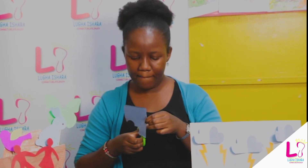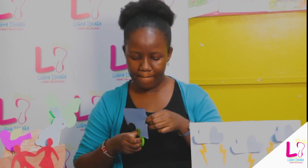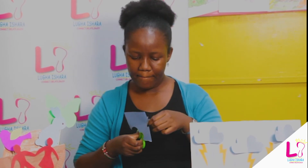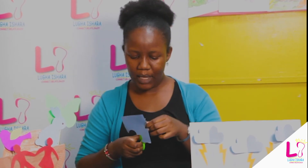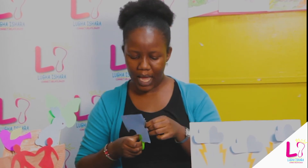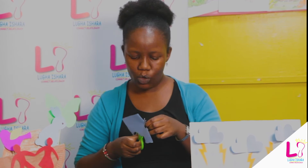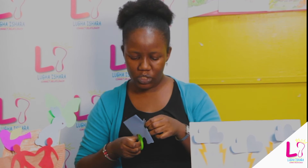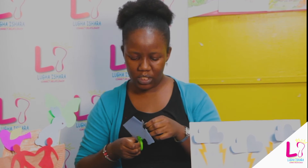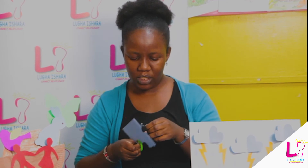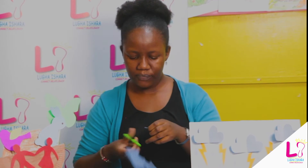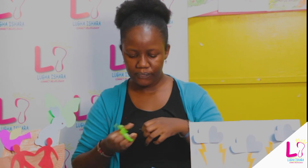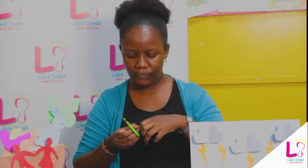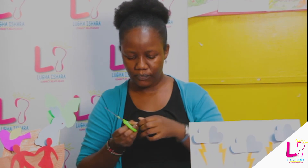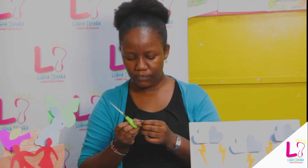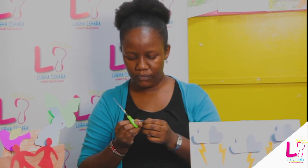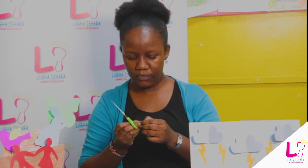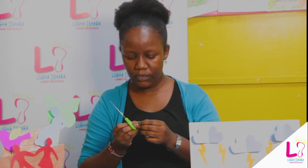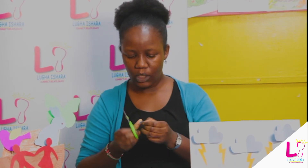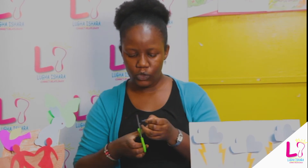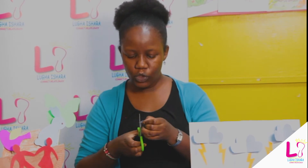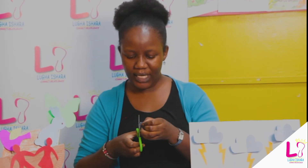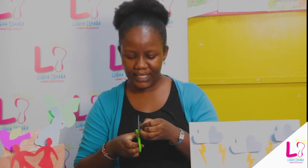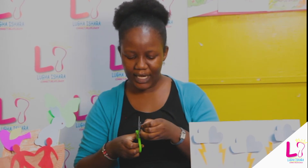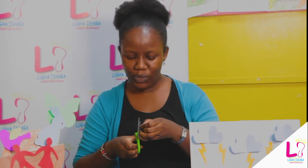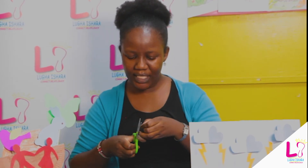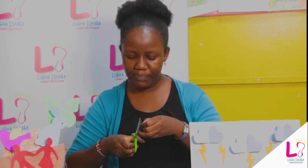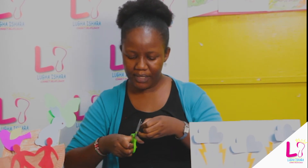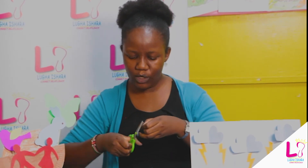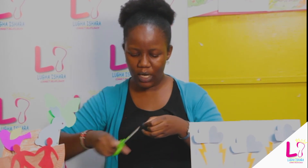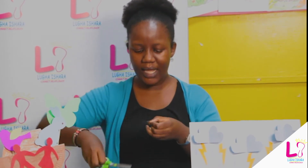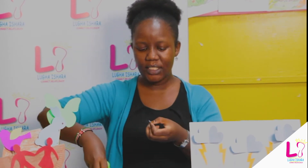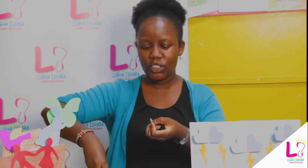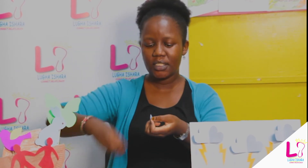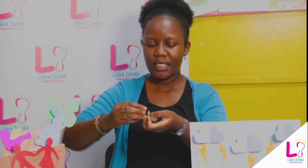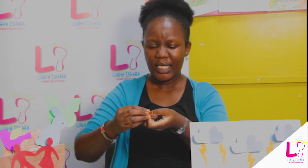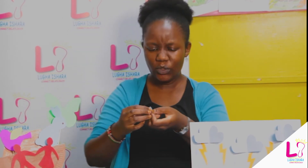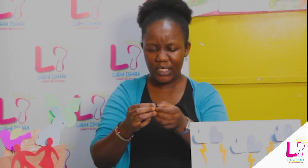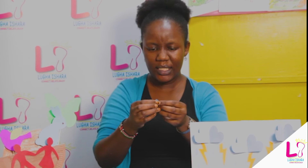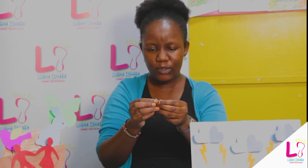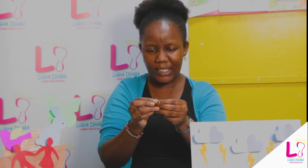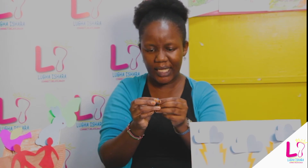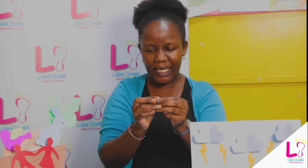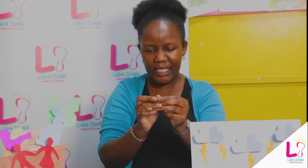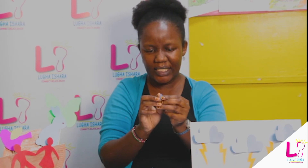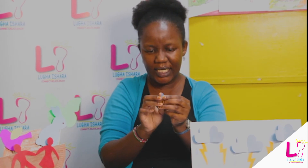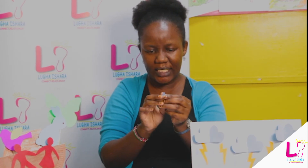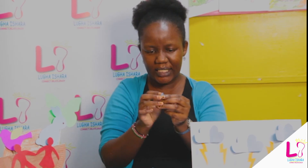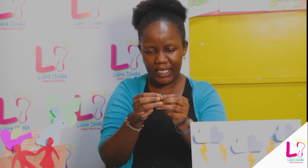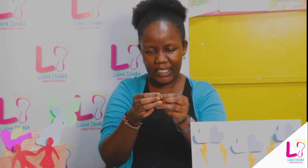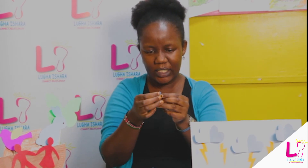out. So you just cut whether it's big or large, You see, those are tiny, tiny, tiny.